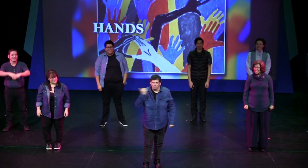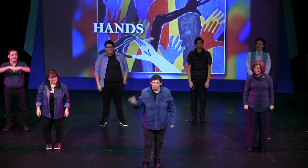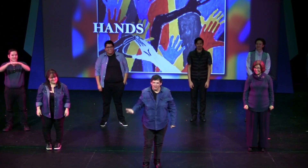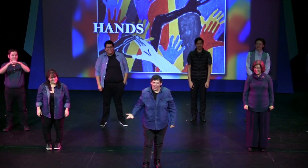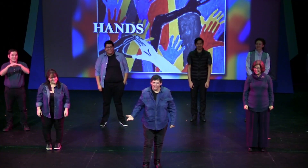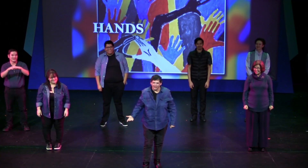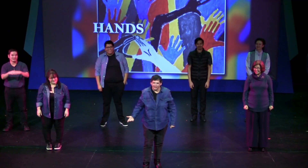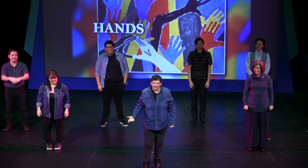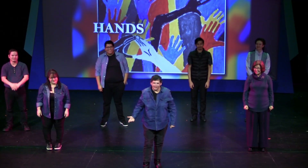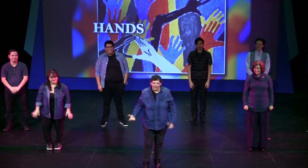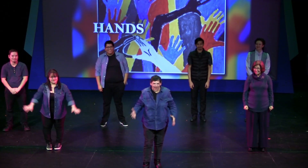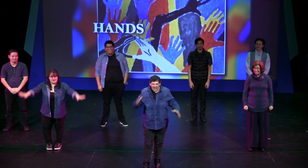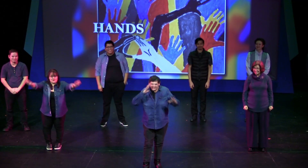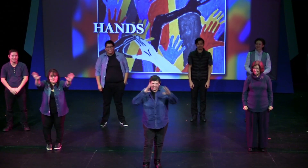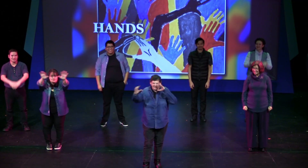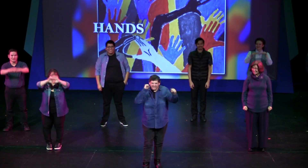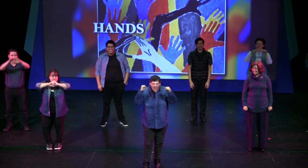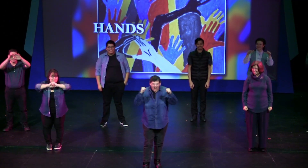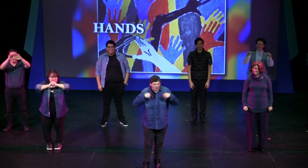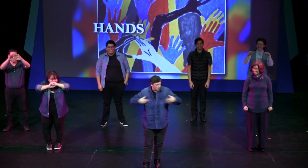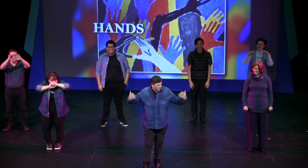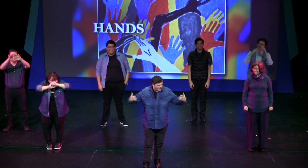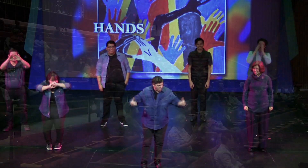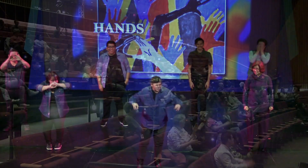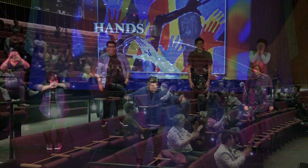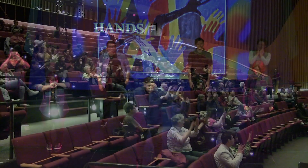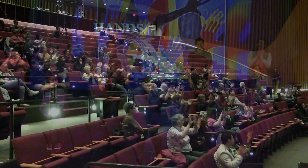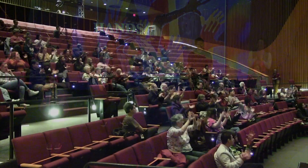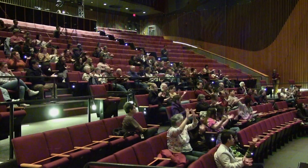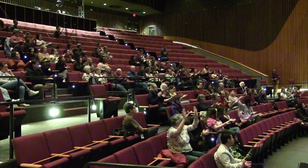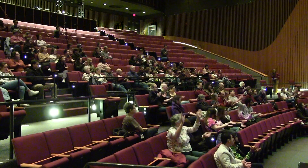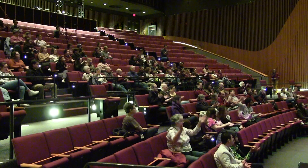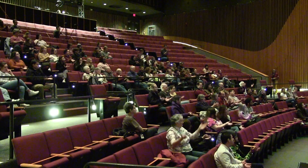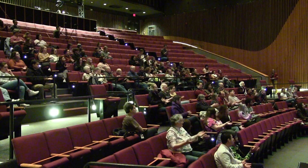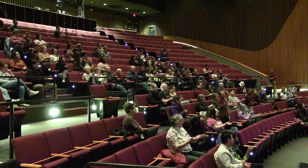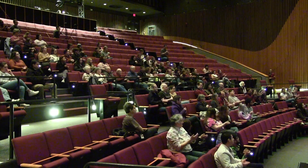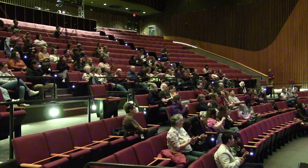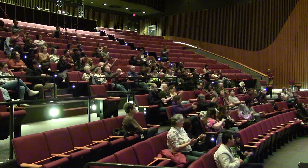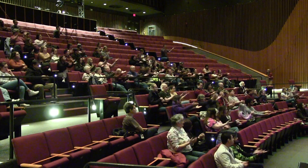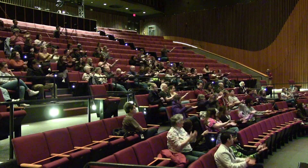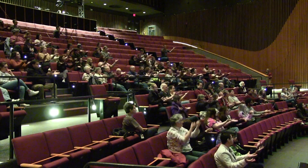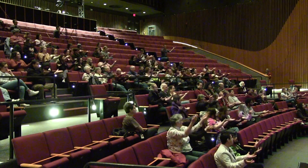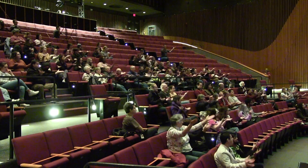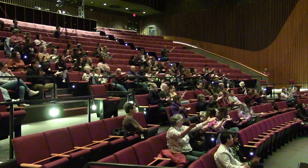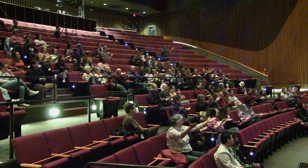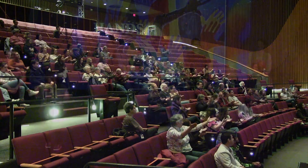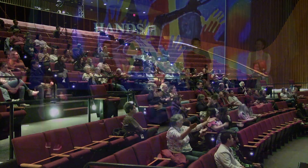You can do better than that. Come on, let's hear it. All of this expressed for you. All right.